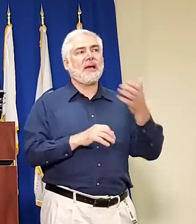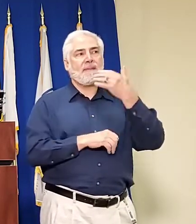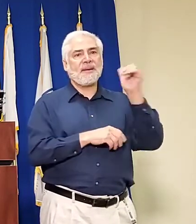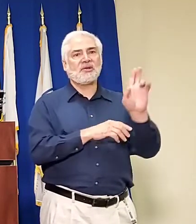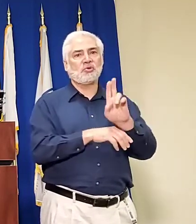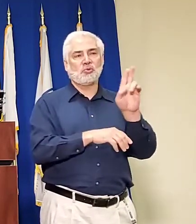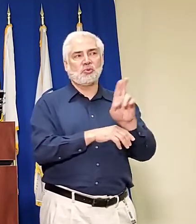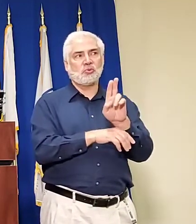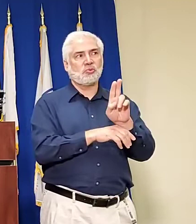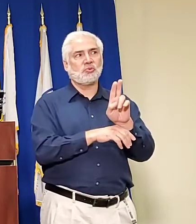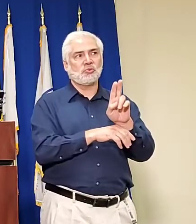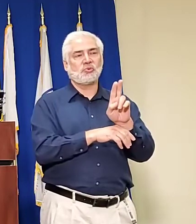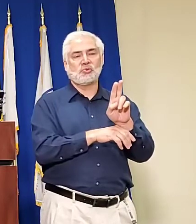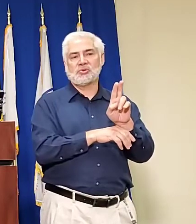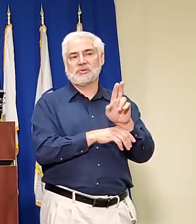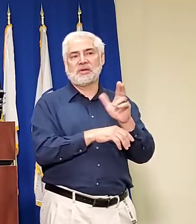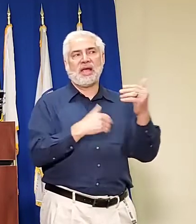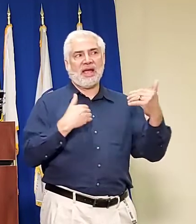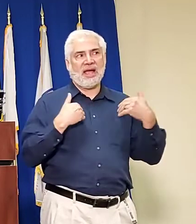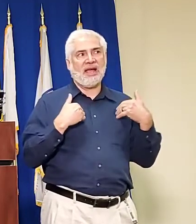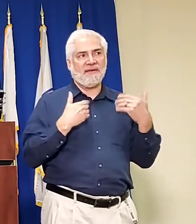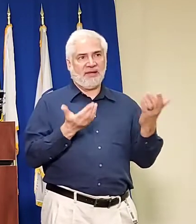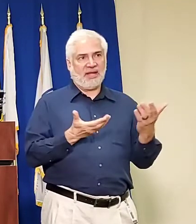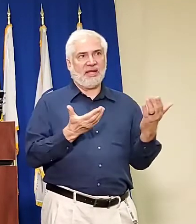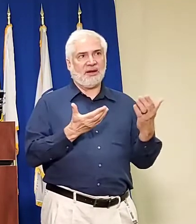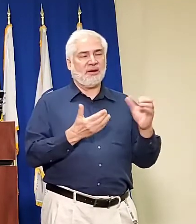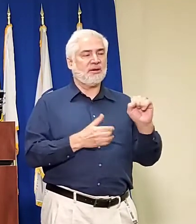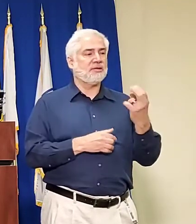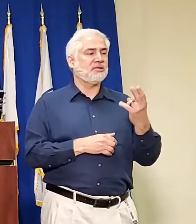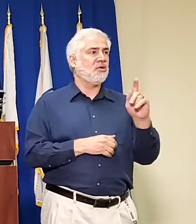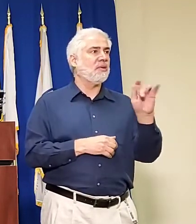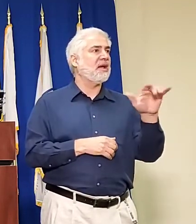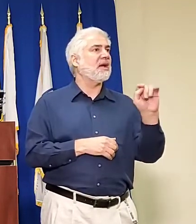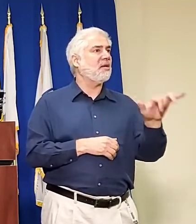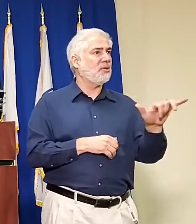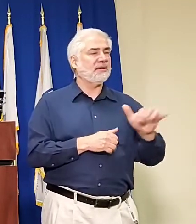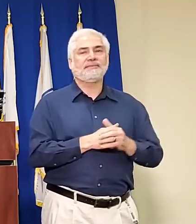best usage that we might have for it here in Shelby County.